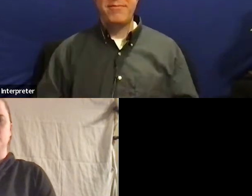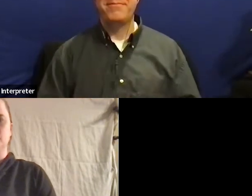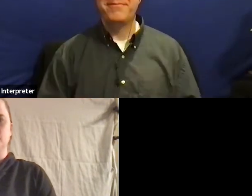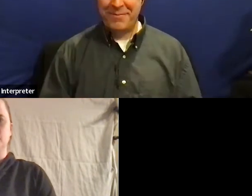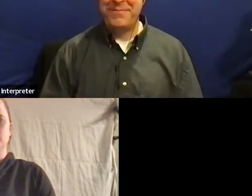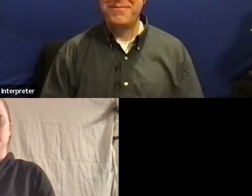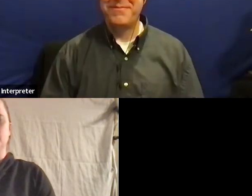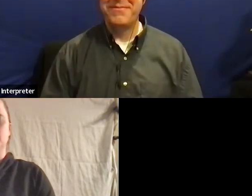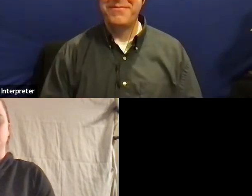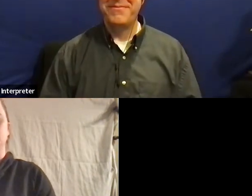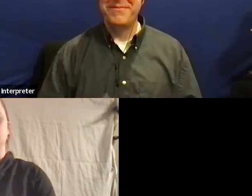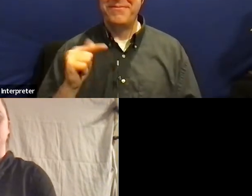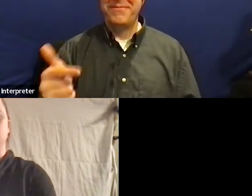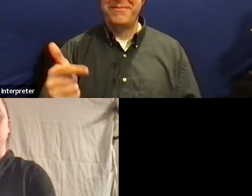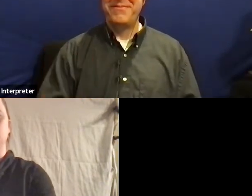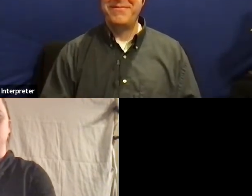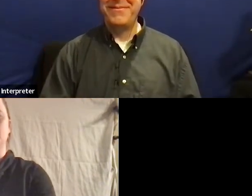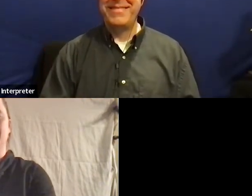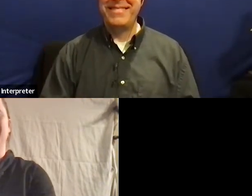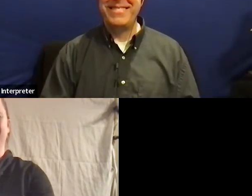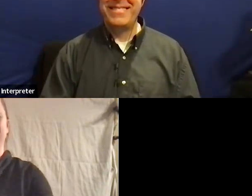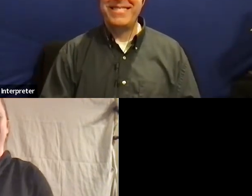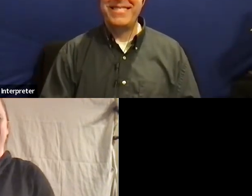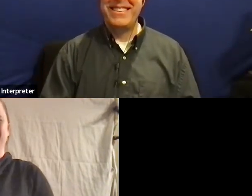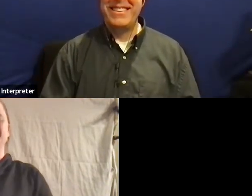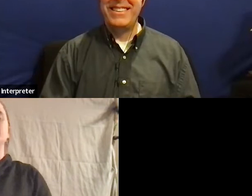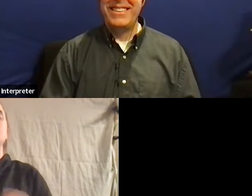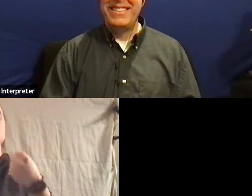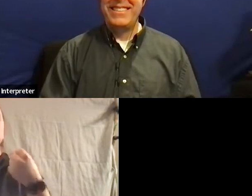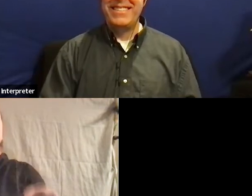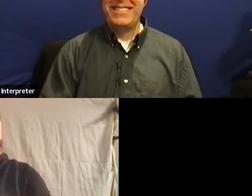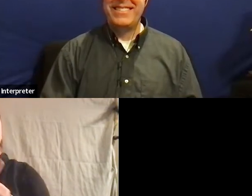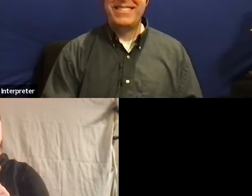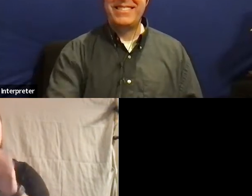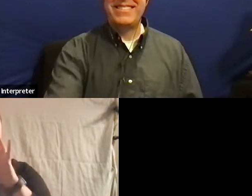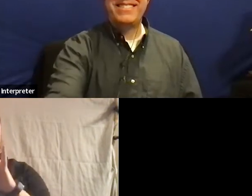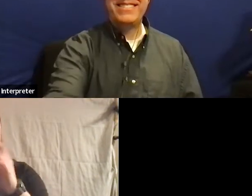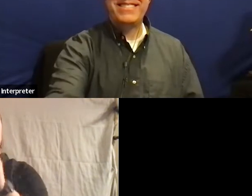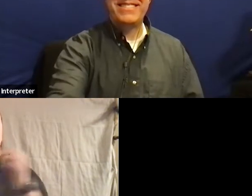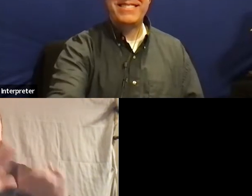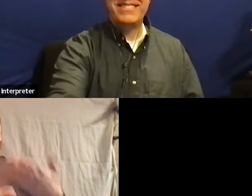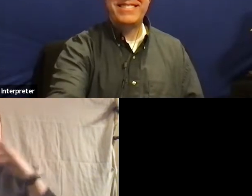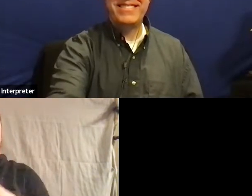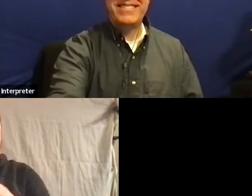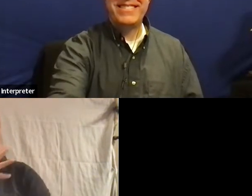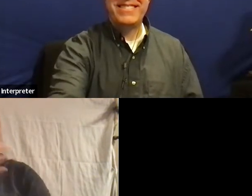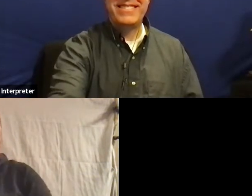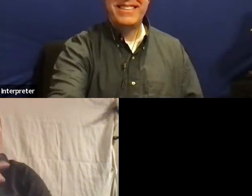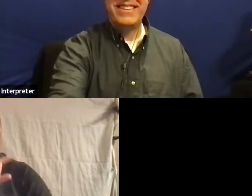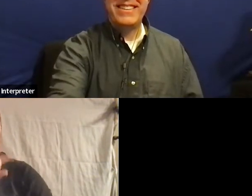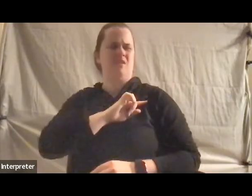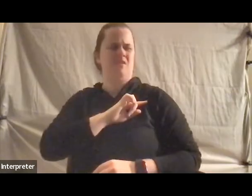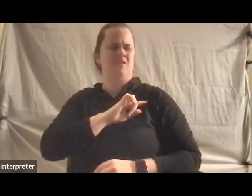Stronger working relationships between the community and the police, increased community confidence in public